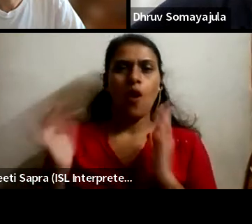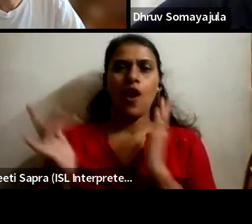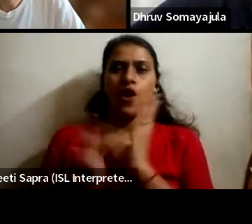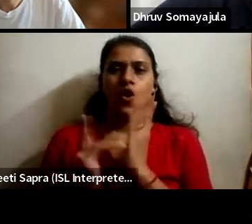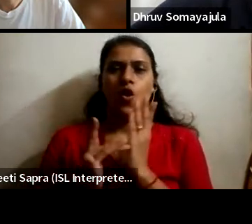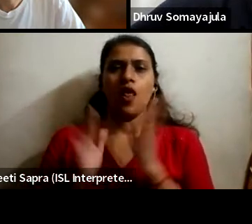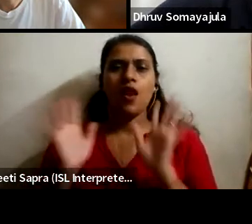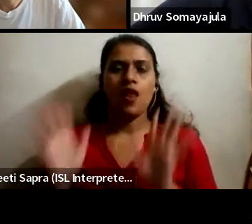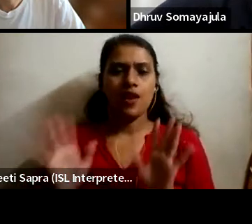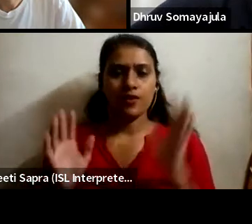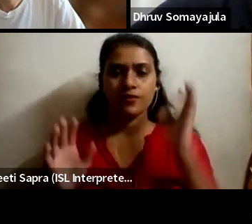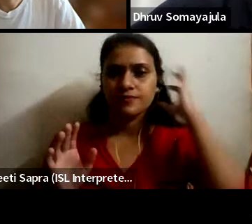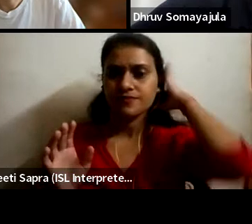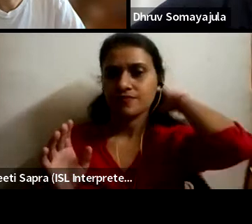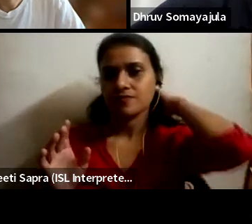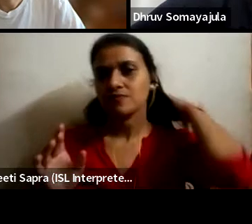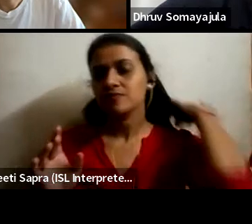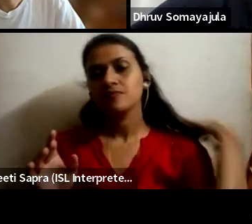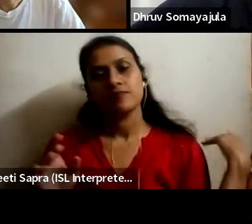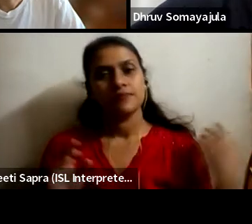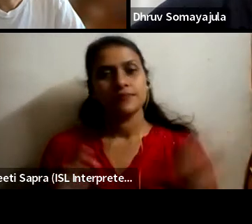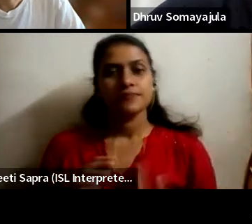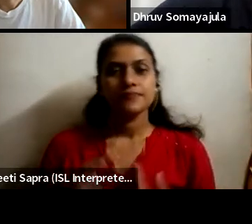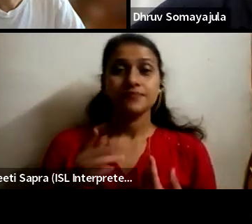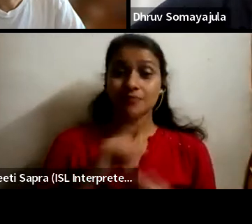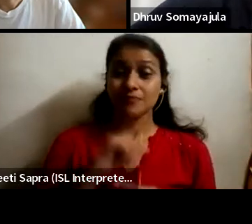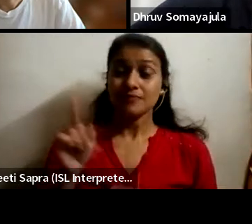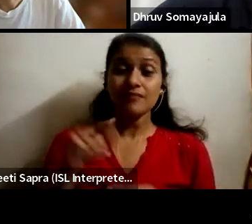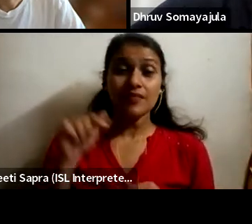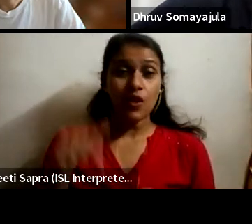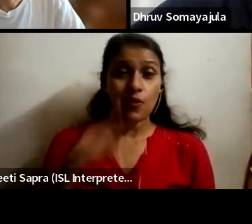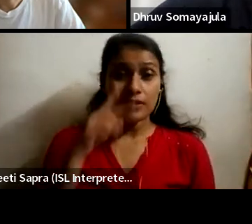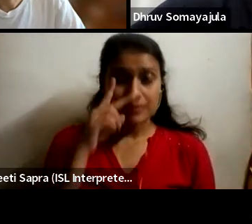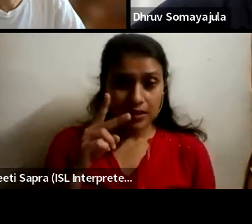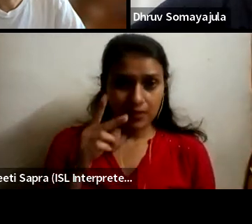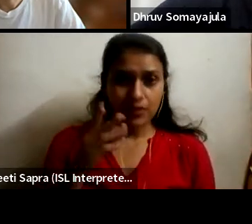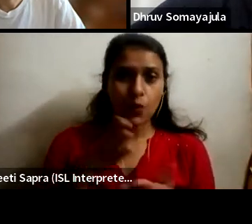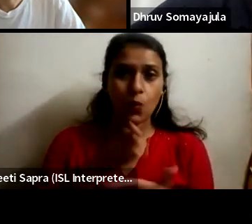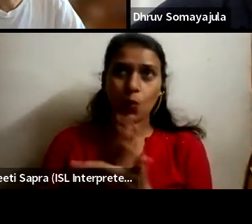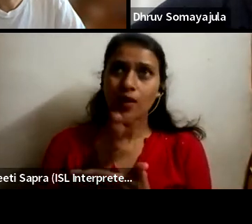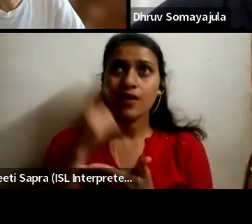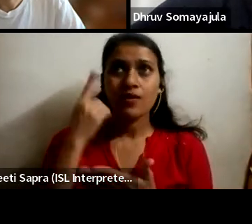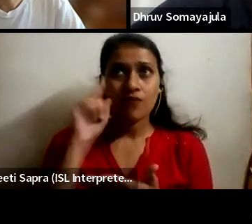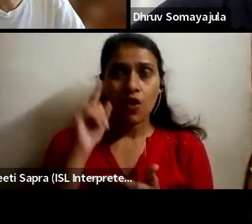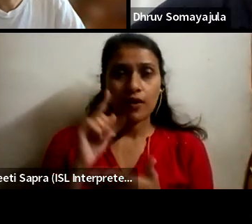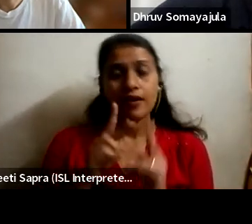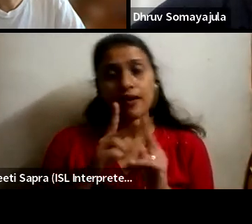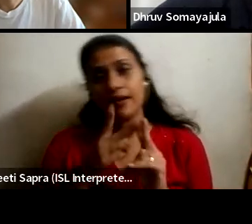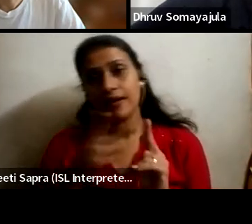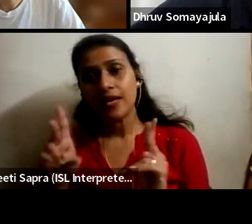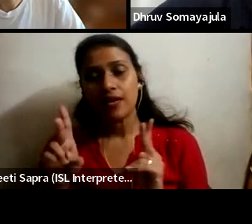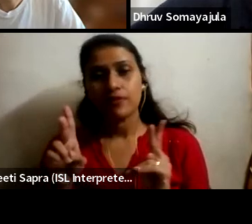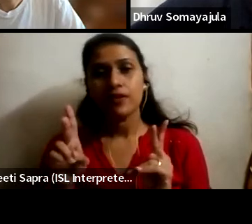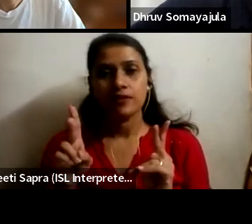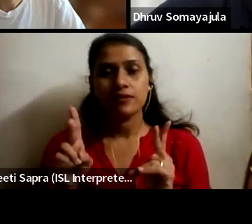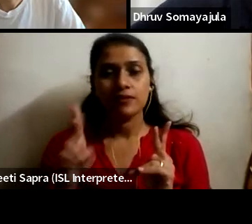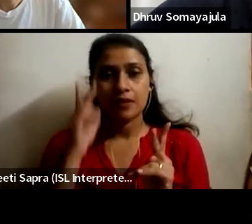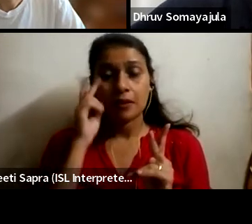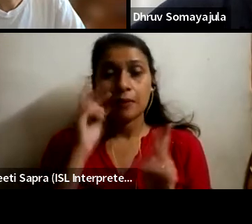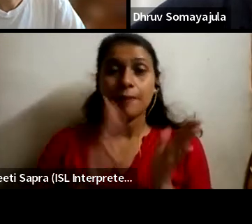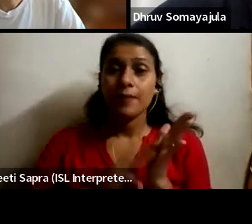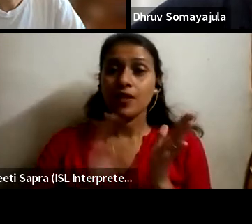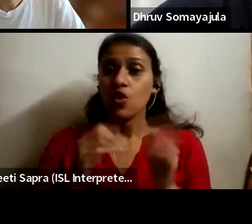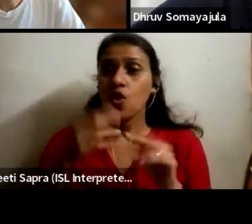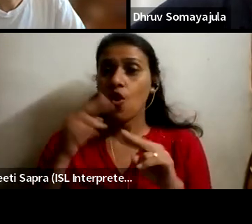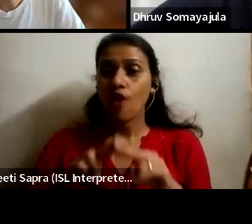which is the Information Technology Act. But even just that, in the way that has interfered with the Ministry of Information